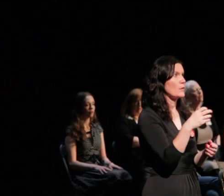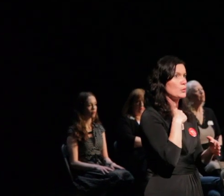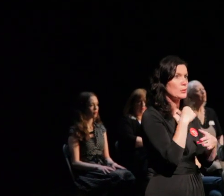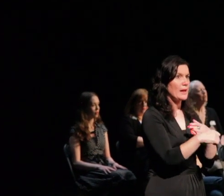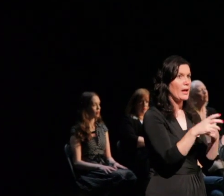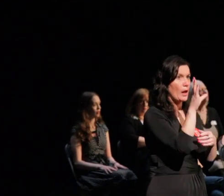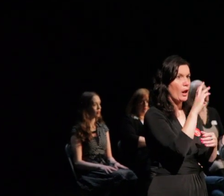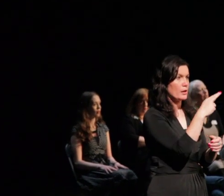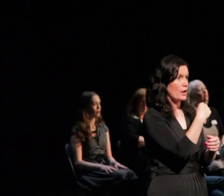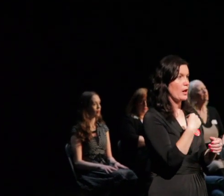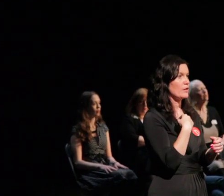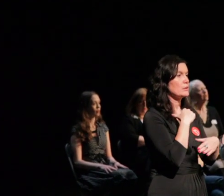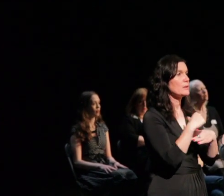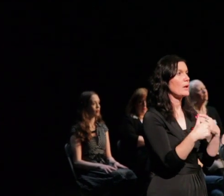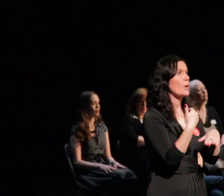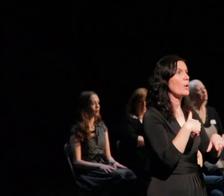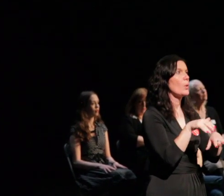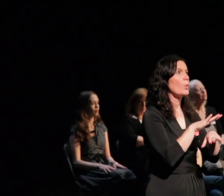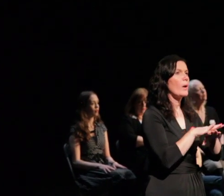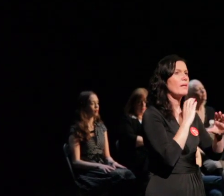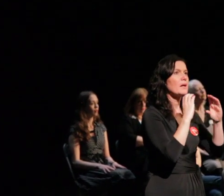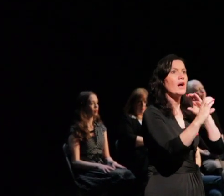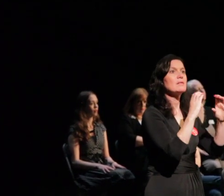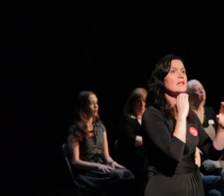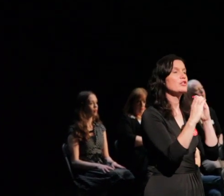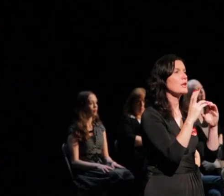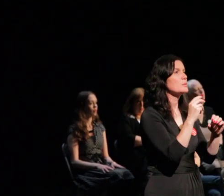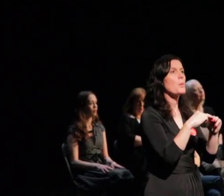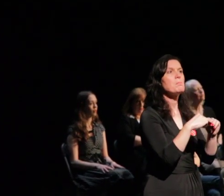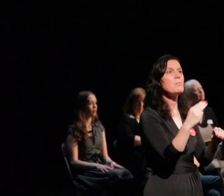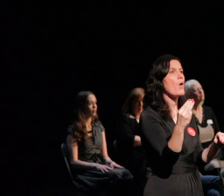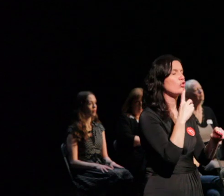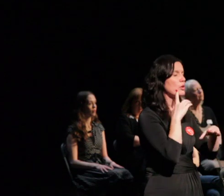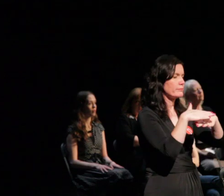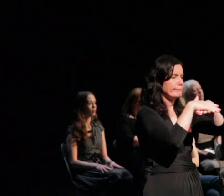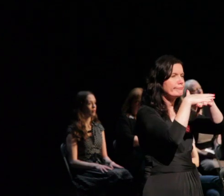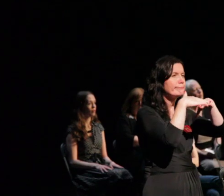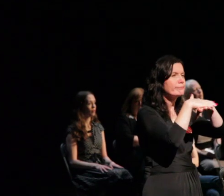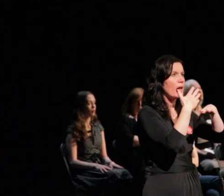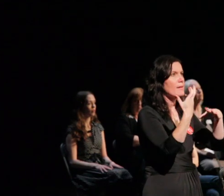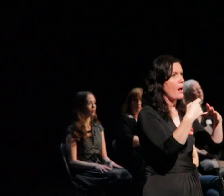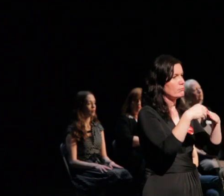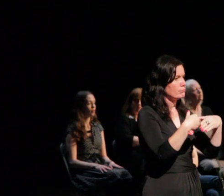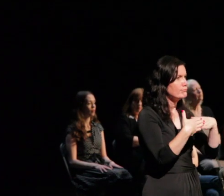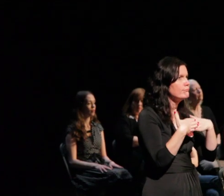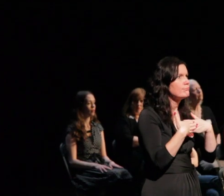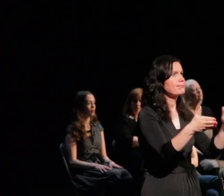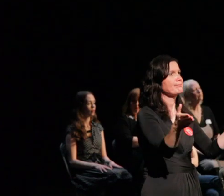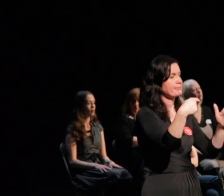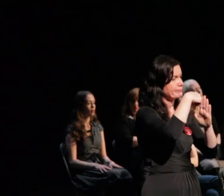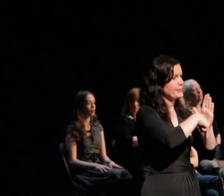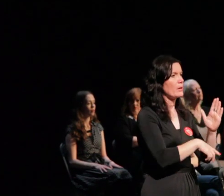today, look at us today, where the conversation is no longer on the surface of things. We're no longer talking